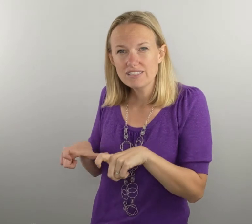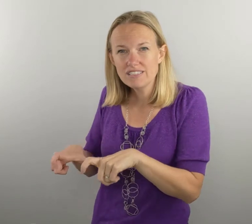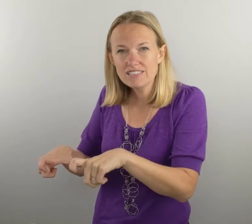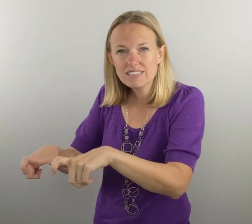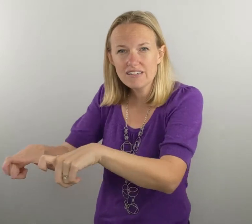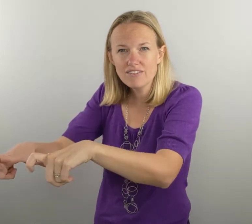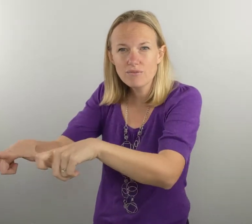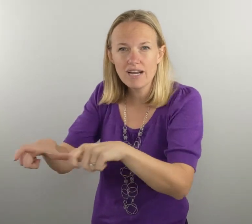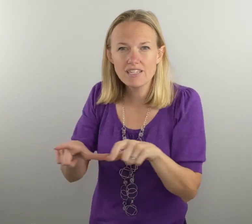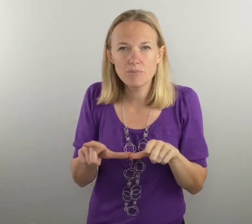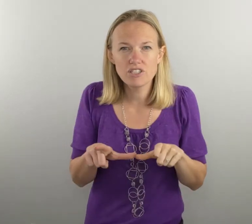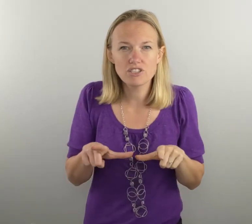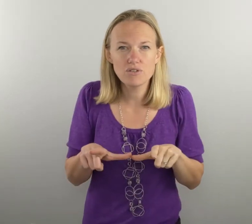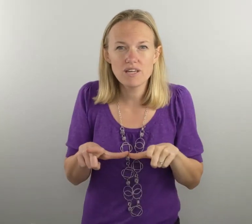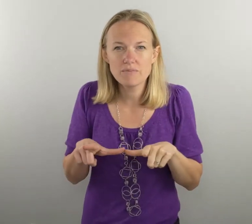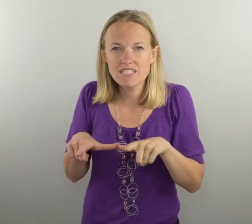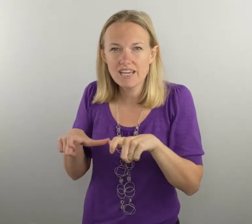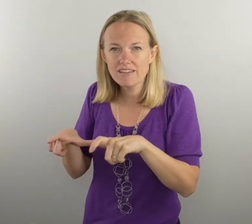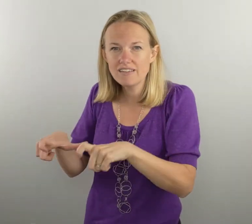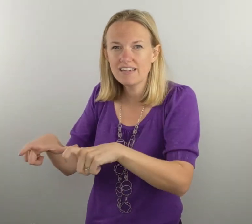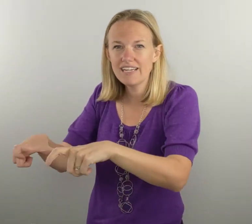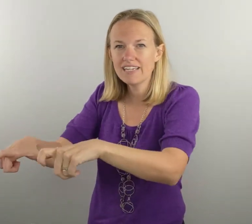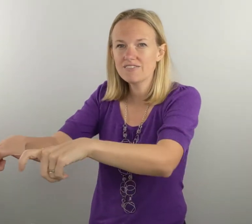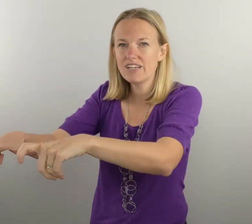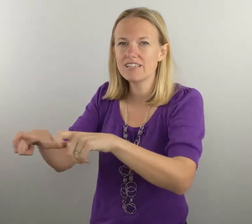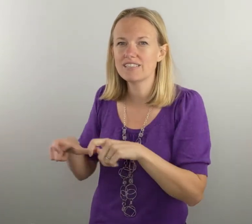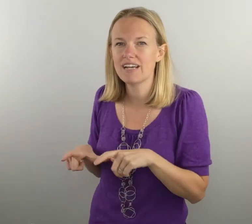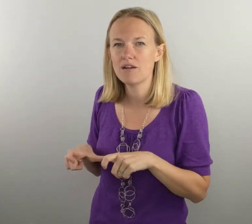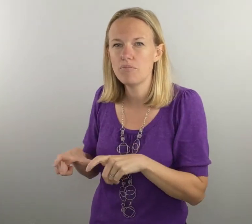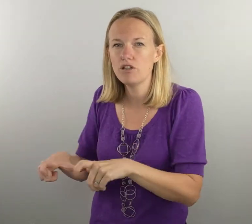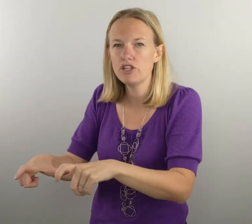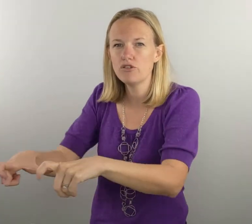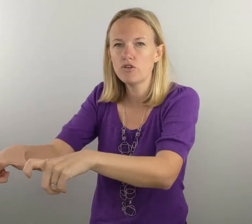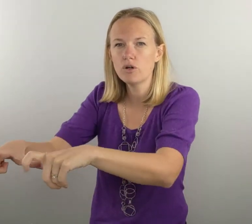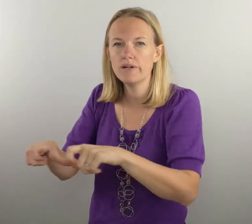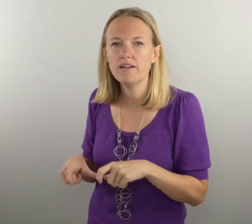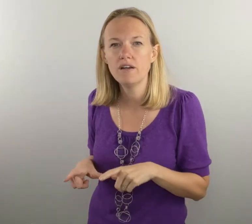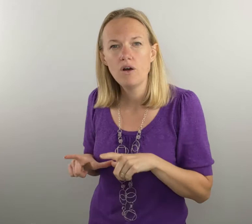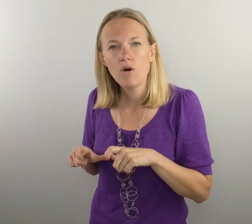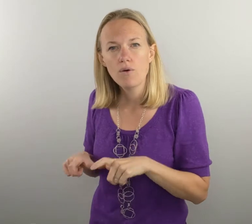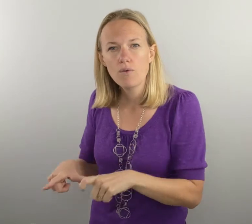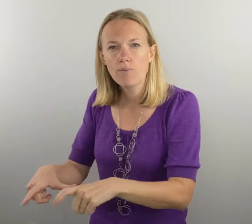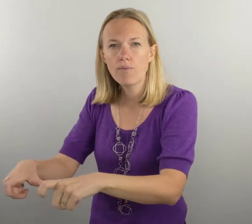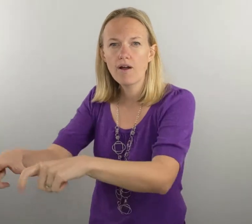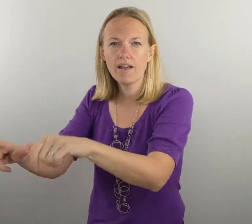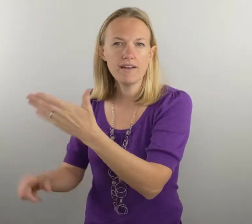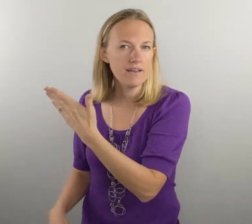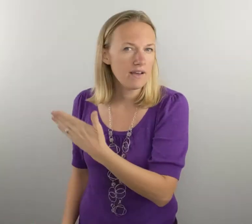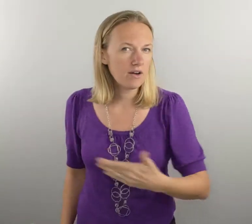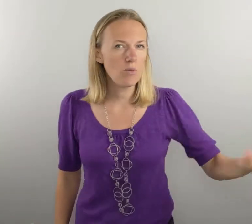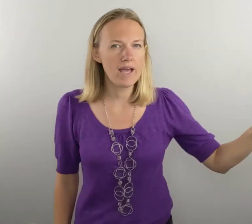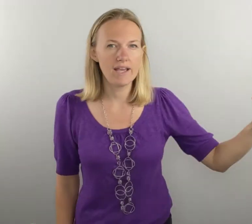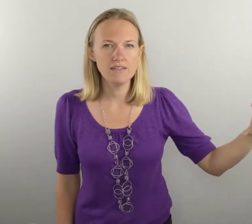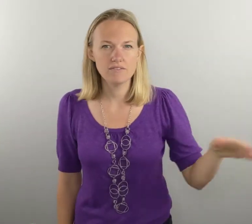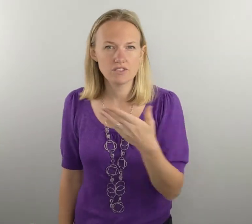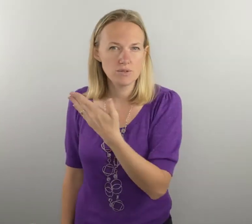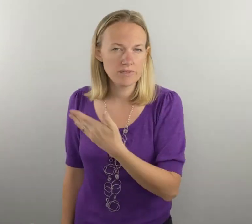is the sign for run. You put your two thumbs together and your index fingers are kind of pulling you forward. Run and away. If you're sweeping